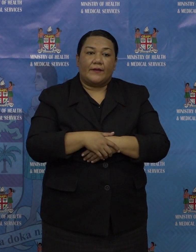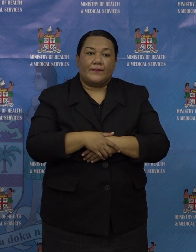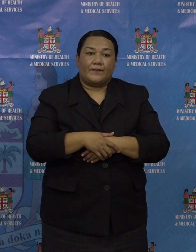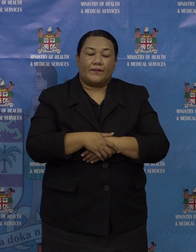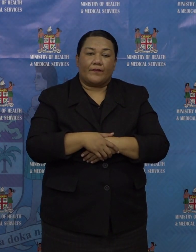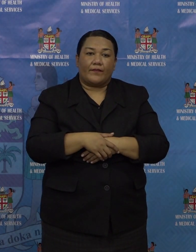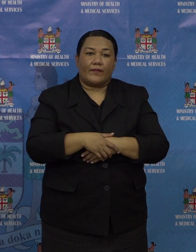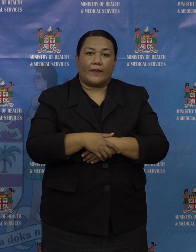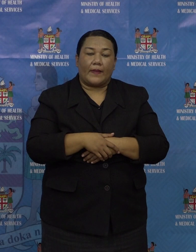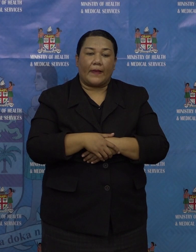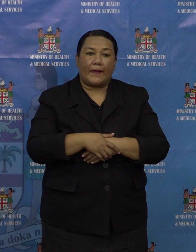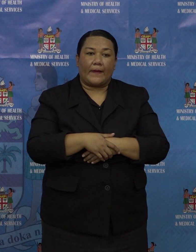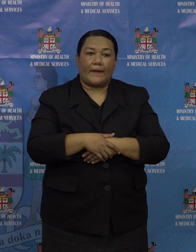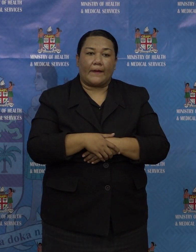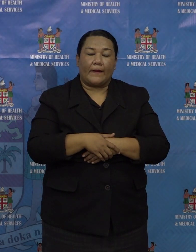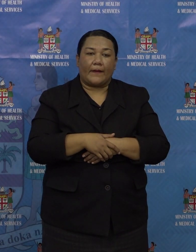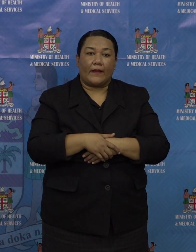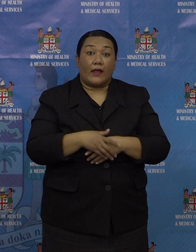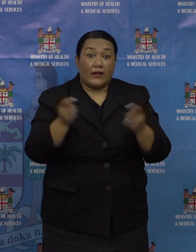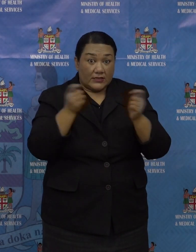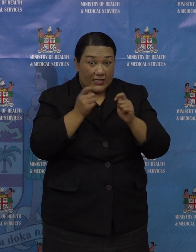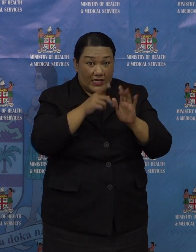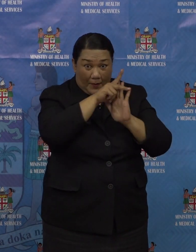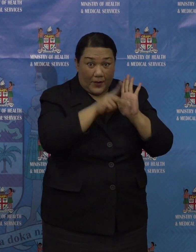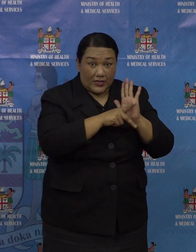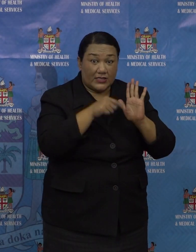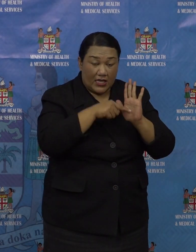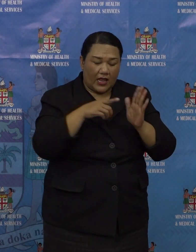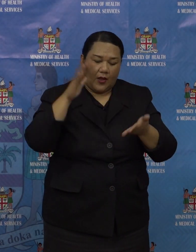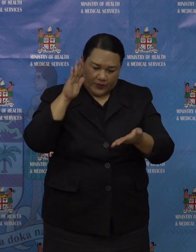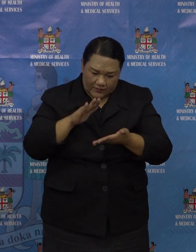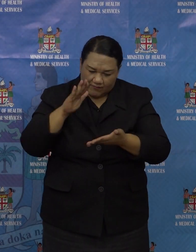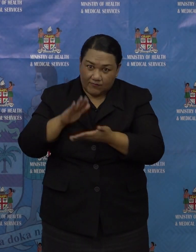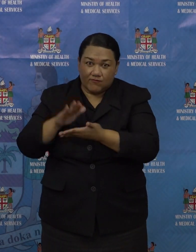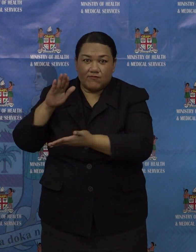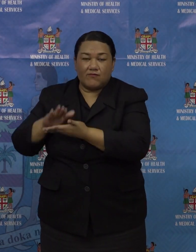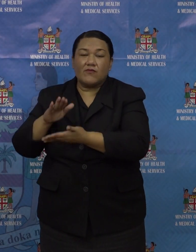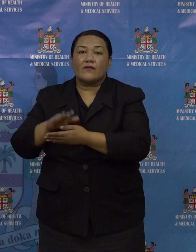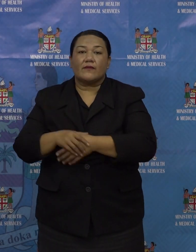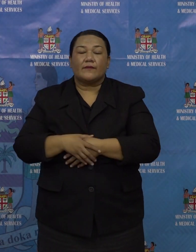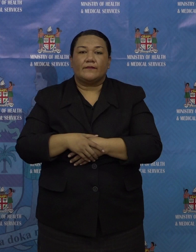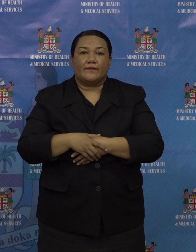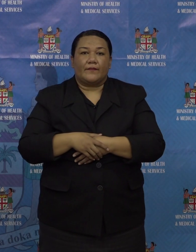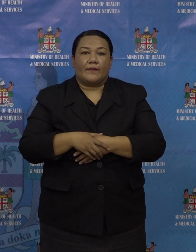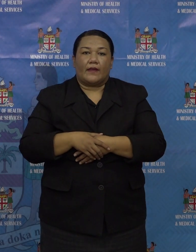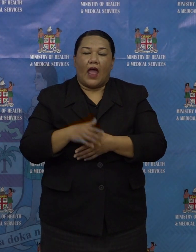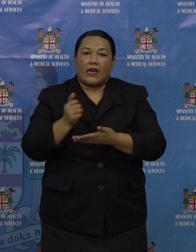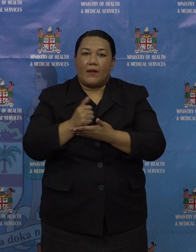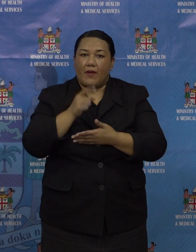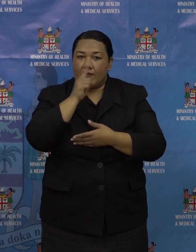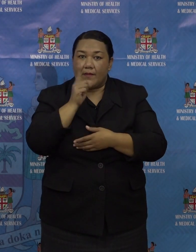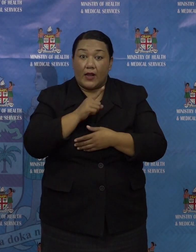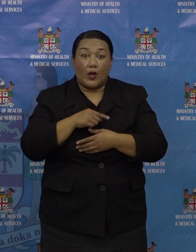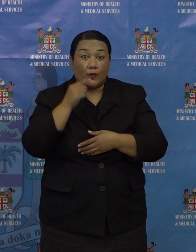And the effect of this change in policy is now being seen with the drop in daily cases. This does not mean that the outbreak is on a